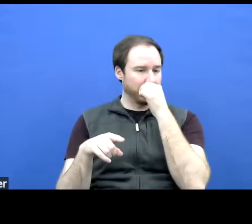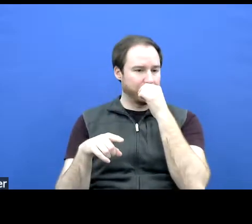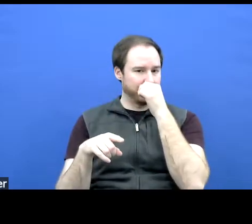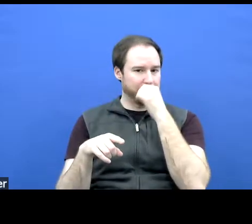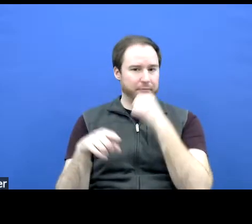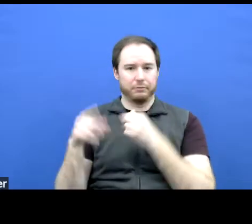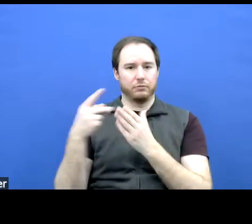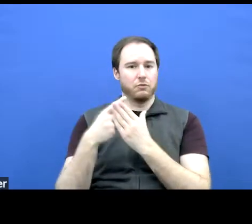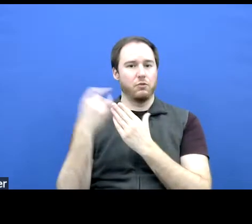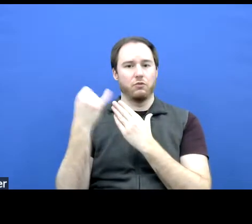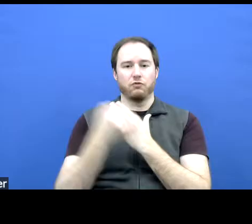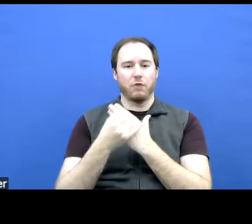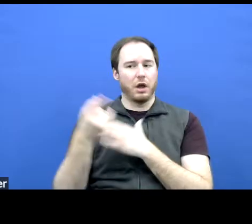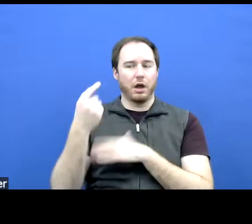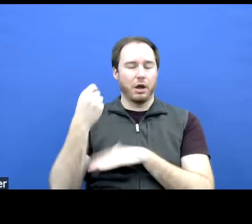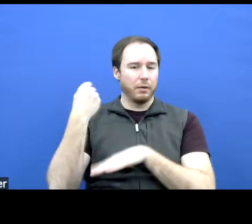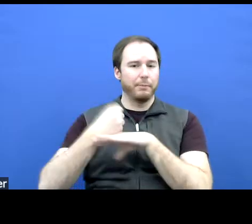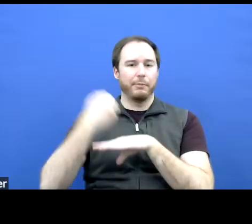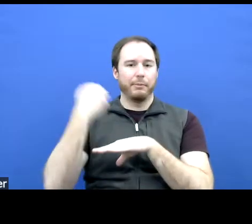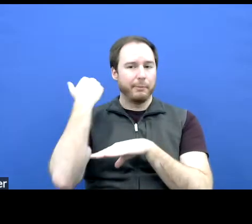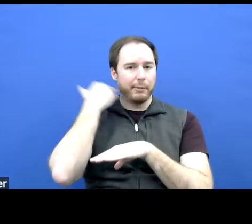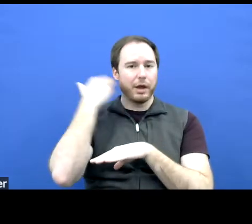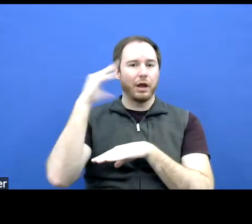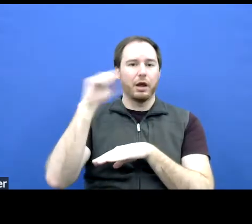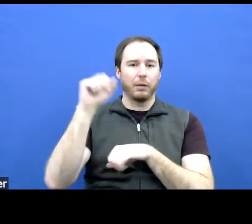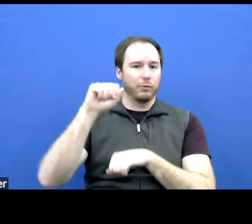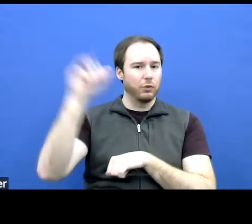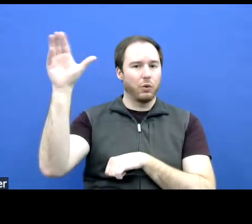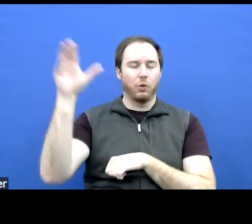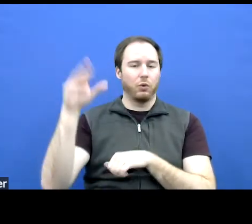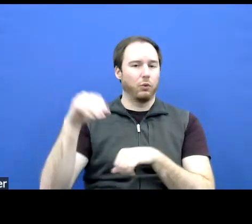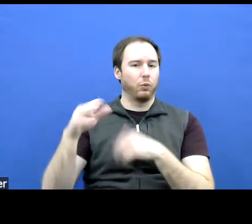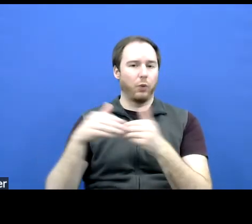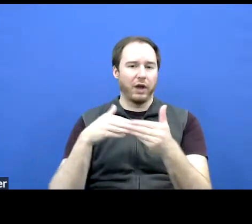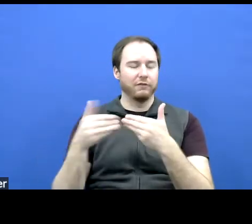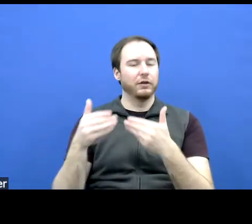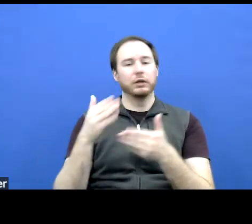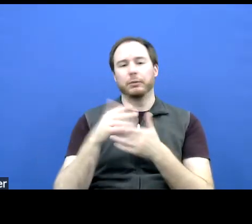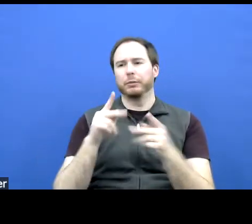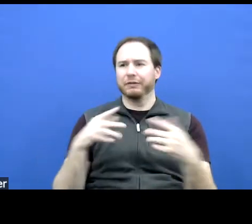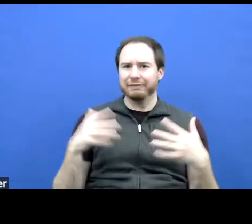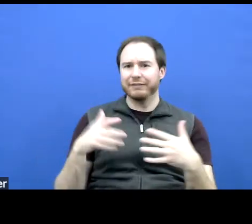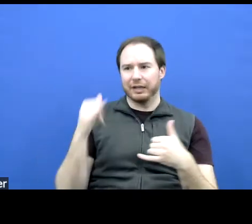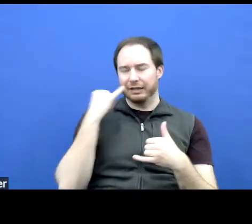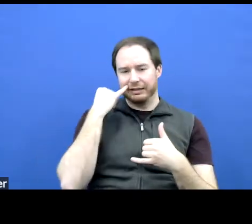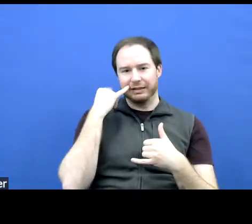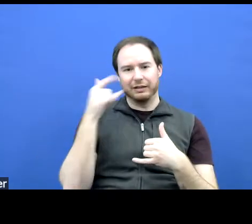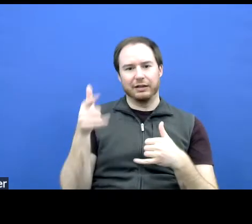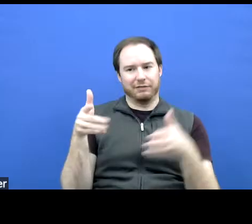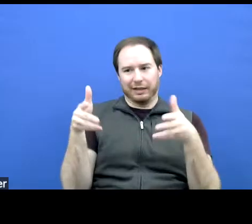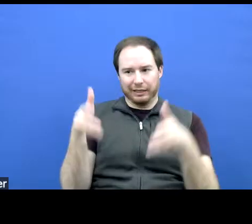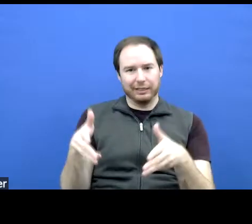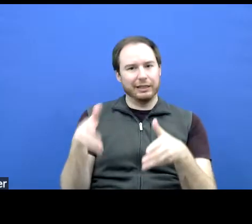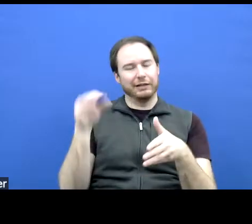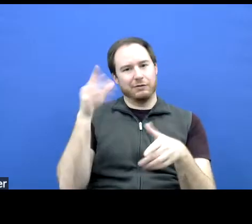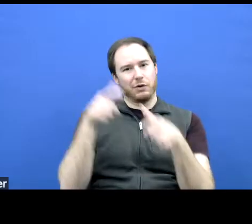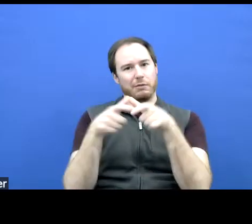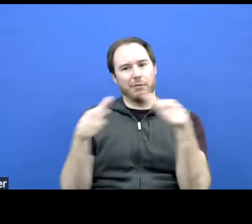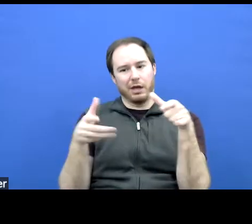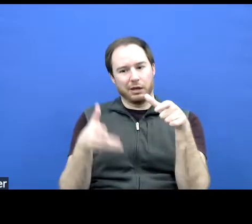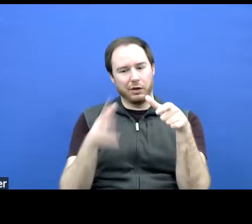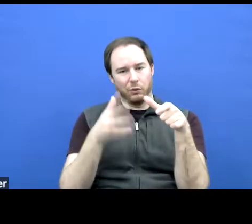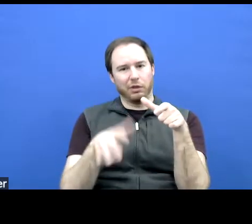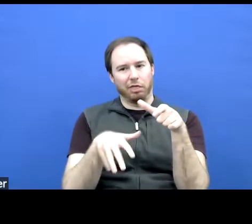the project ever goes bankrupt or whatever. There's people who fear about them leaching into the soil. When a facility is